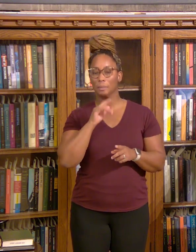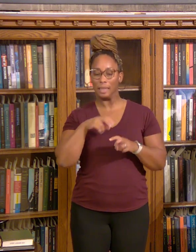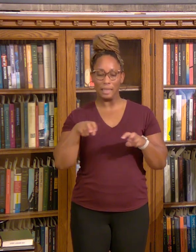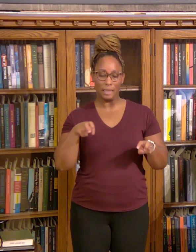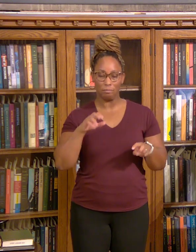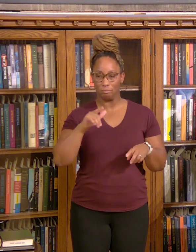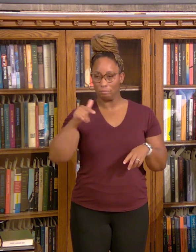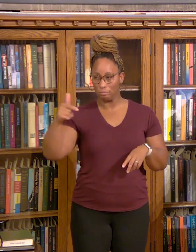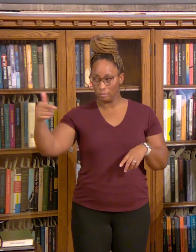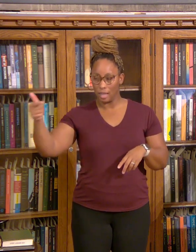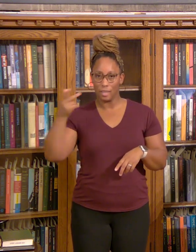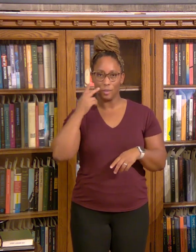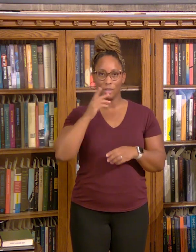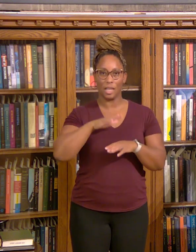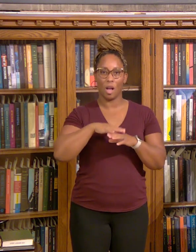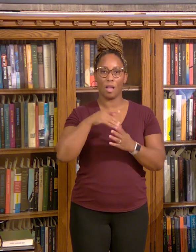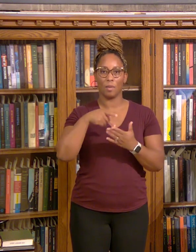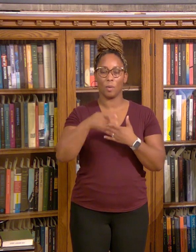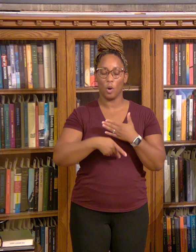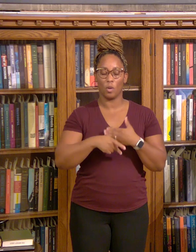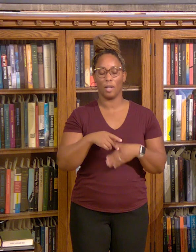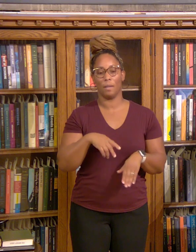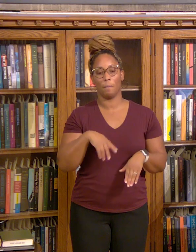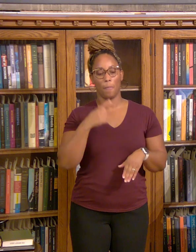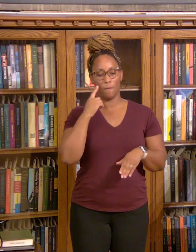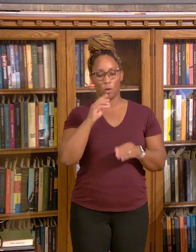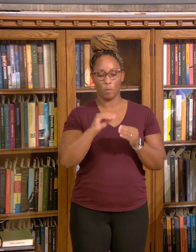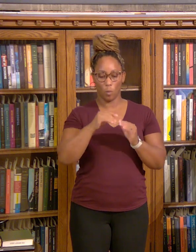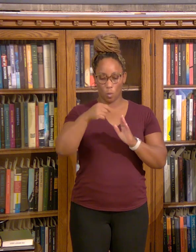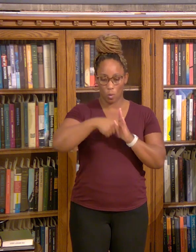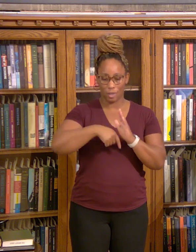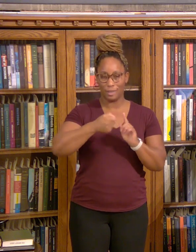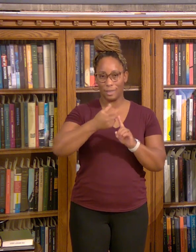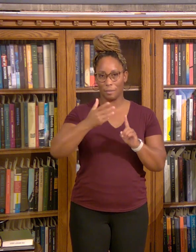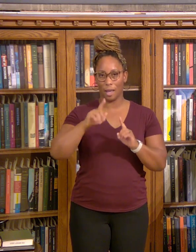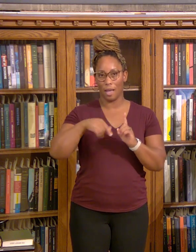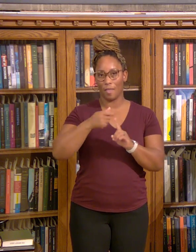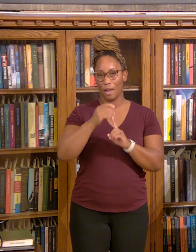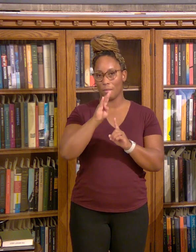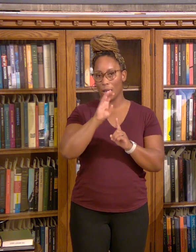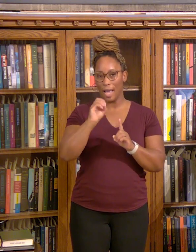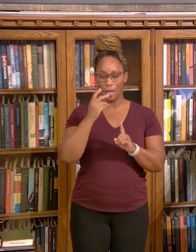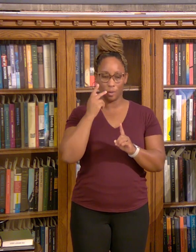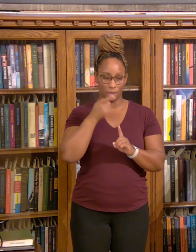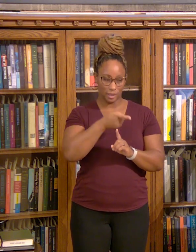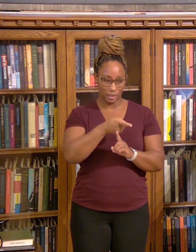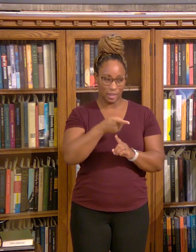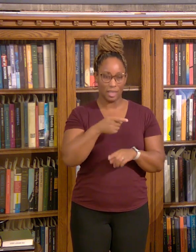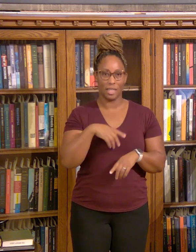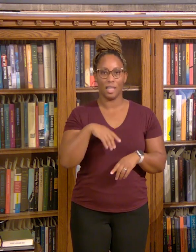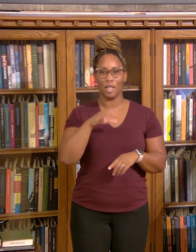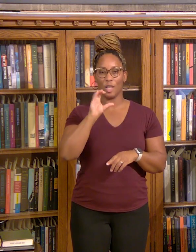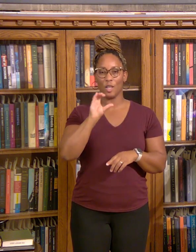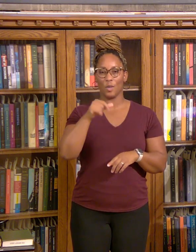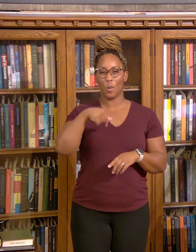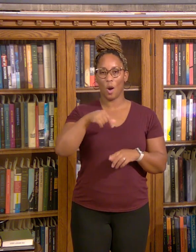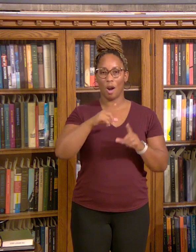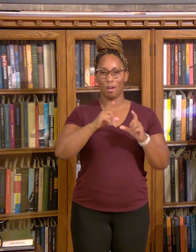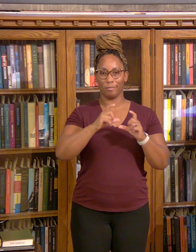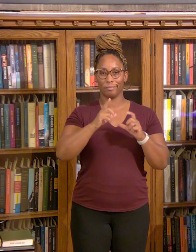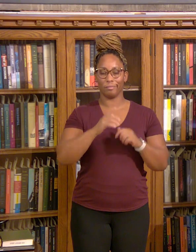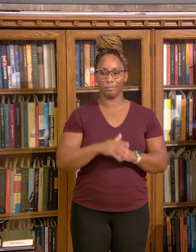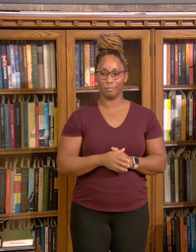the order that they appear on the program for further details about their bios please also see the Q QR code